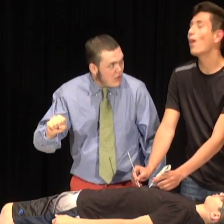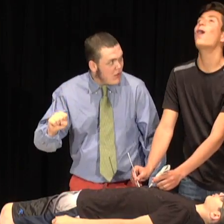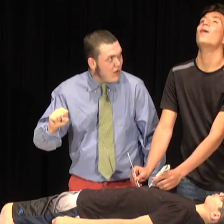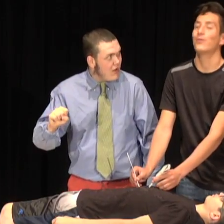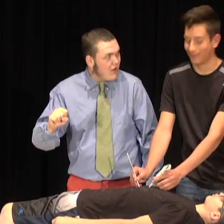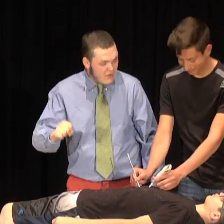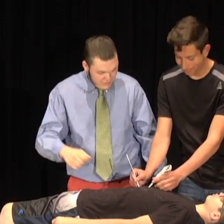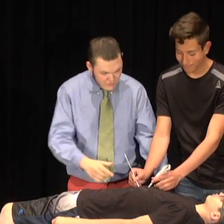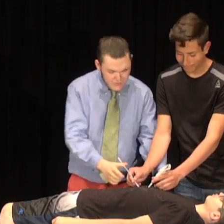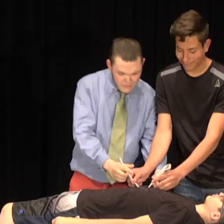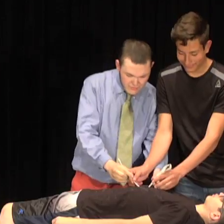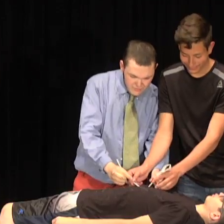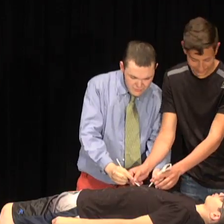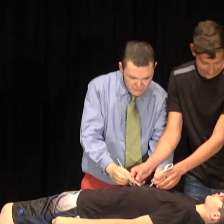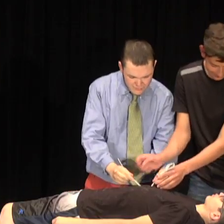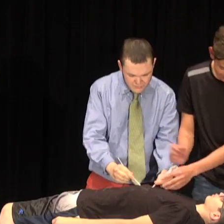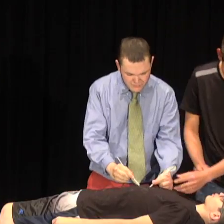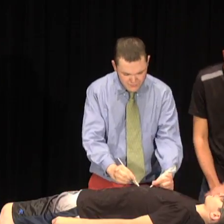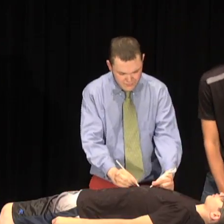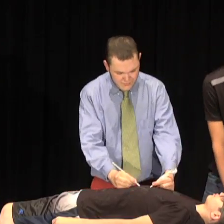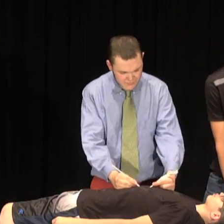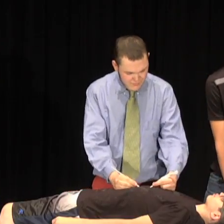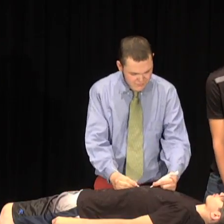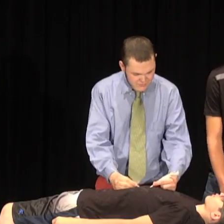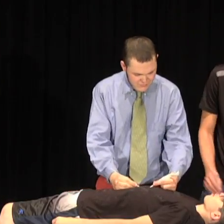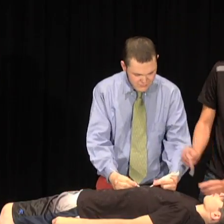Mm-mm. We need to switch out the tools.